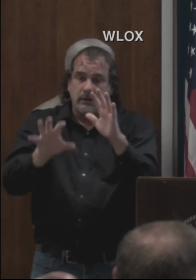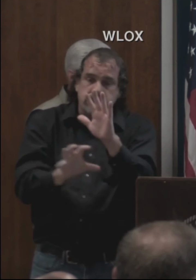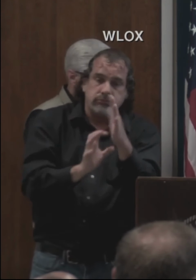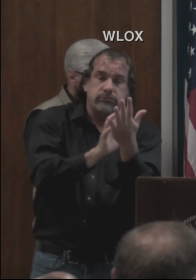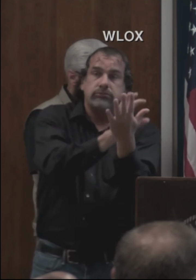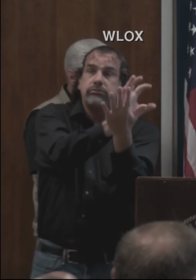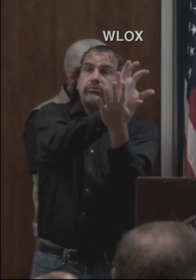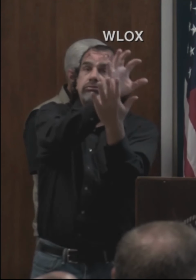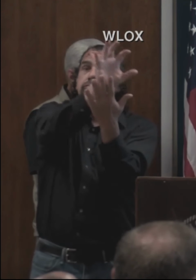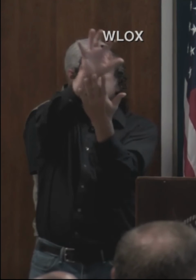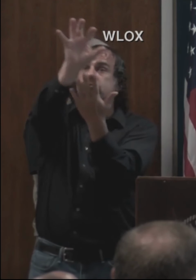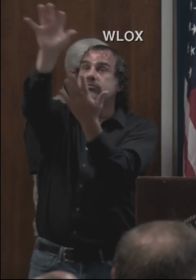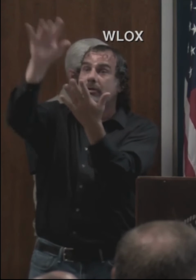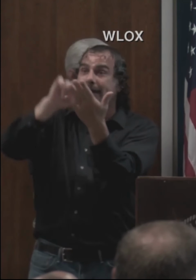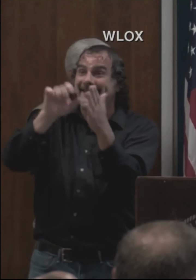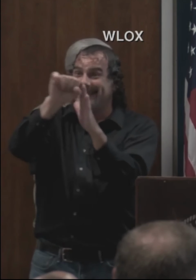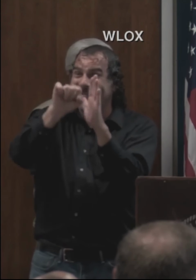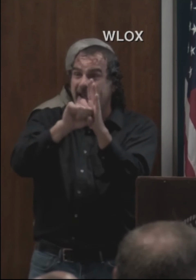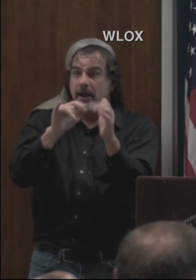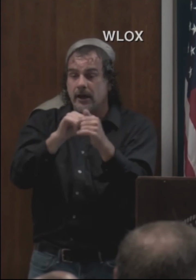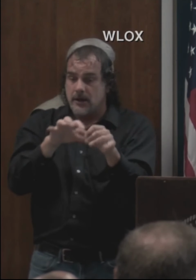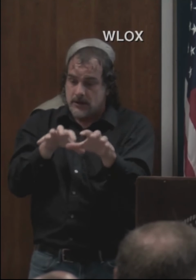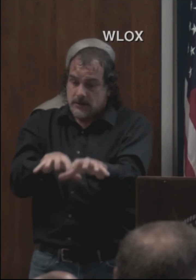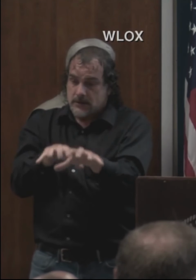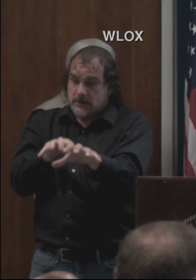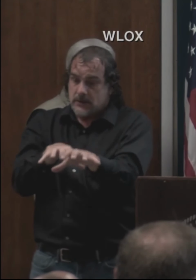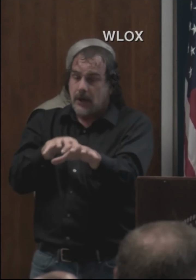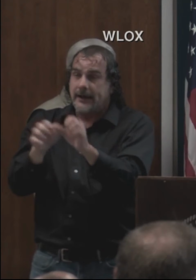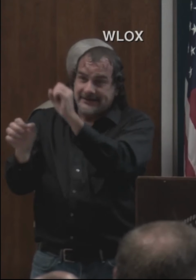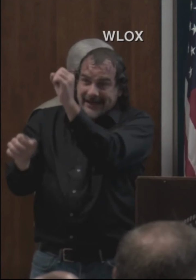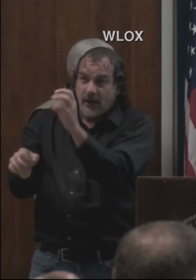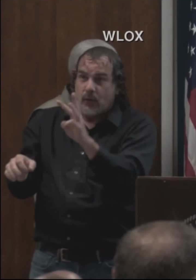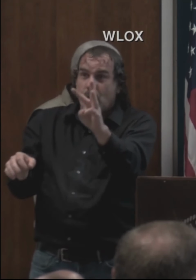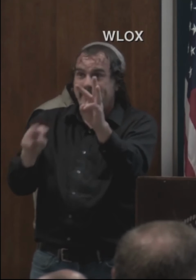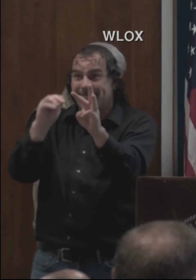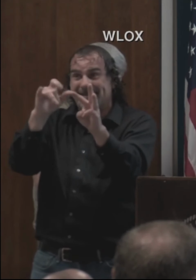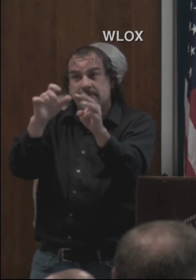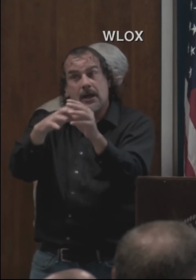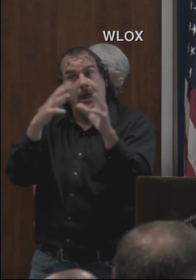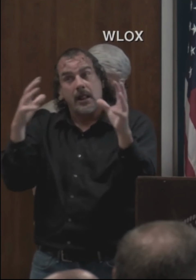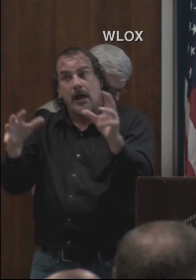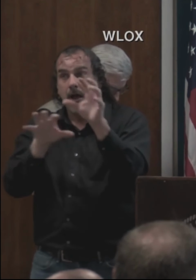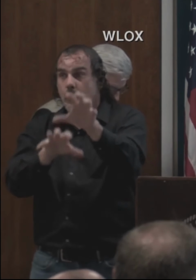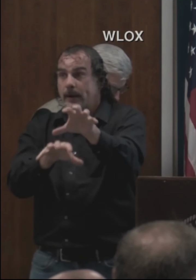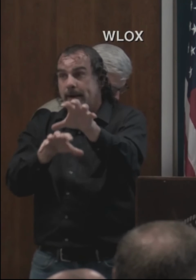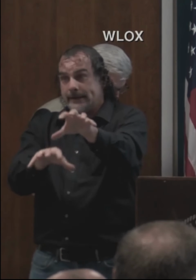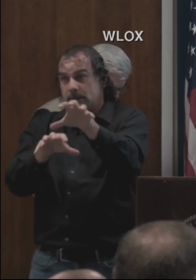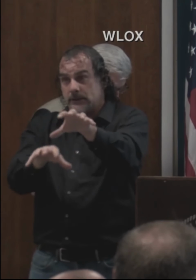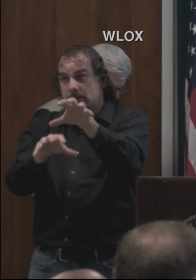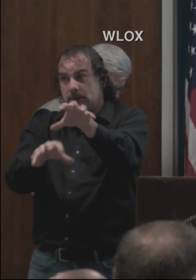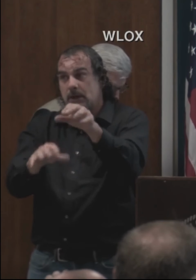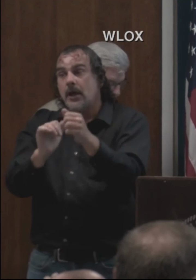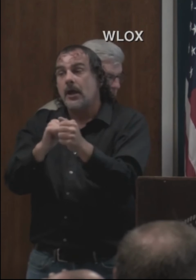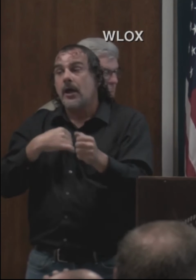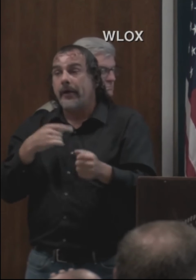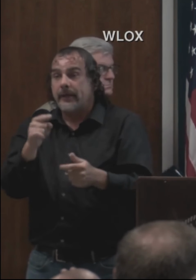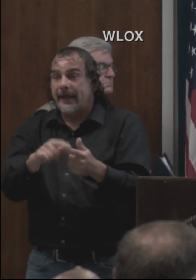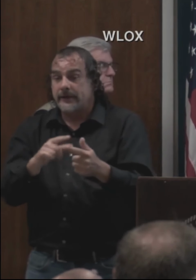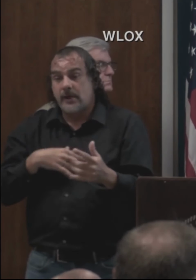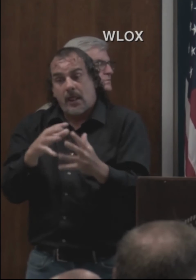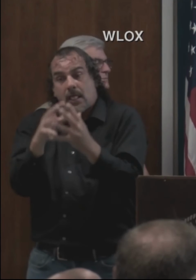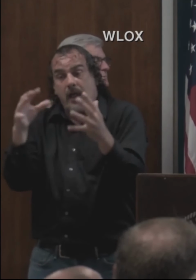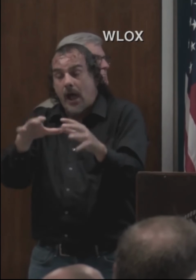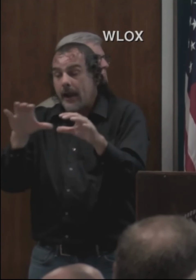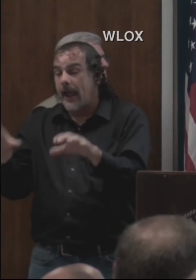and eastern portion of that storm is going to dump a lot of rain in southwestern portions of Mississippi. So what we're looking at is probably having a great deal of